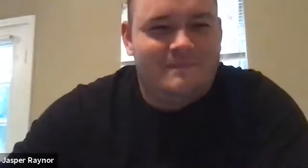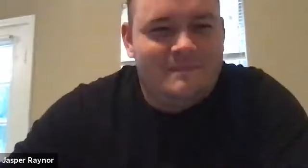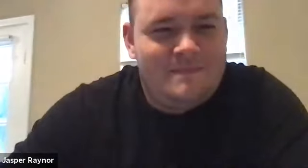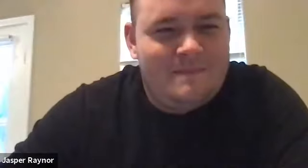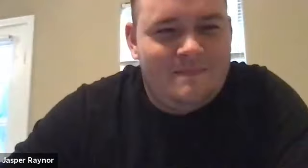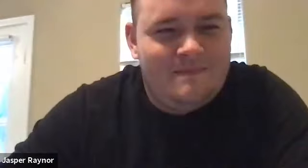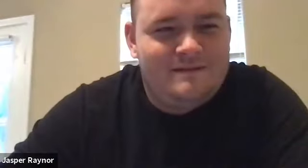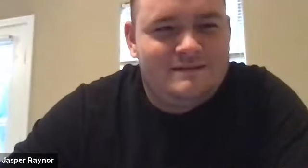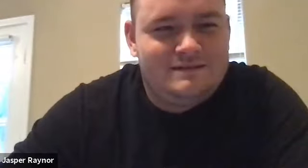Mhm.